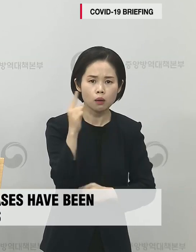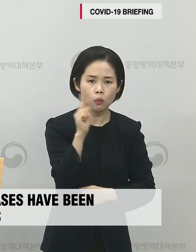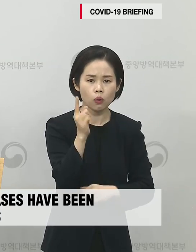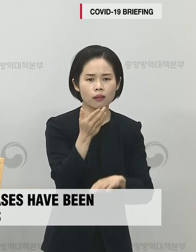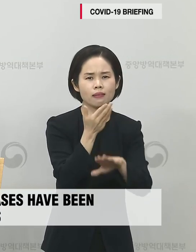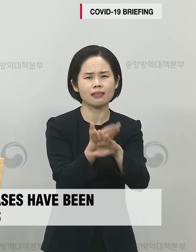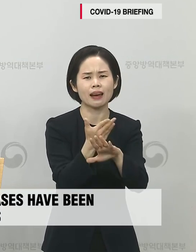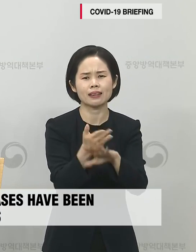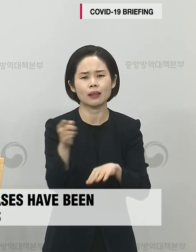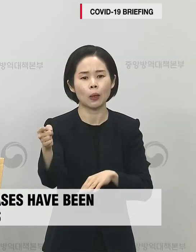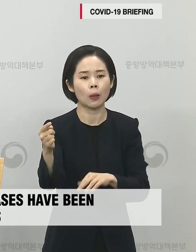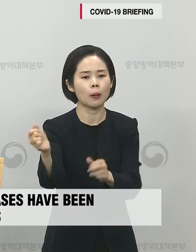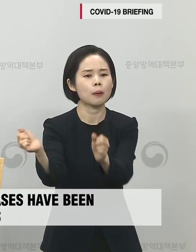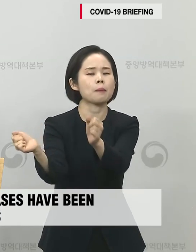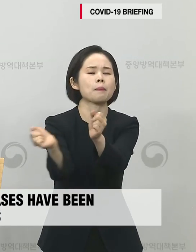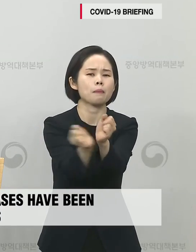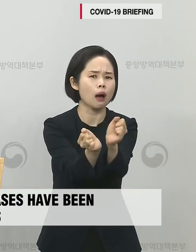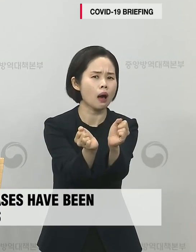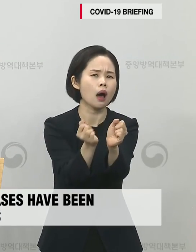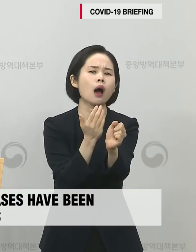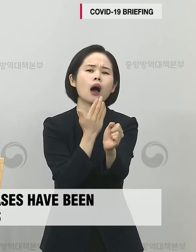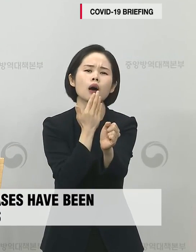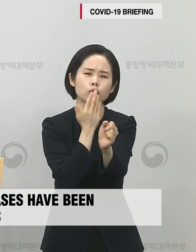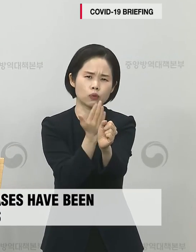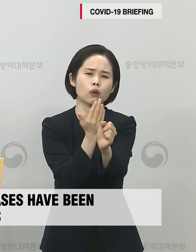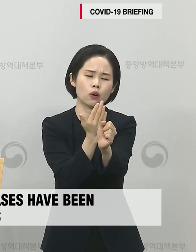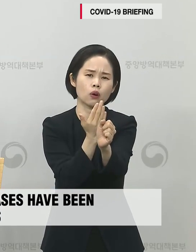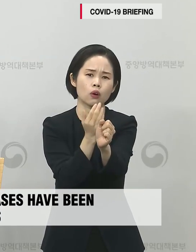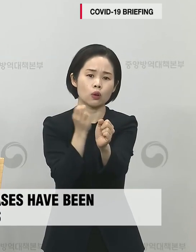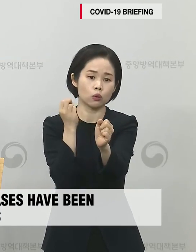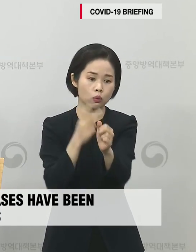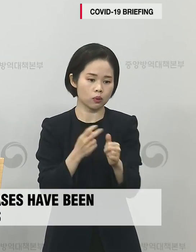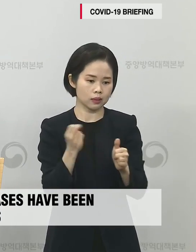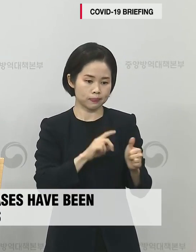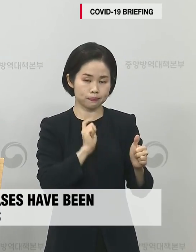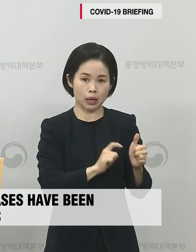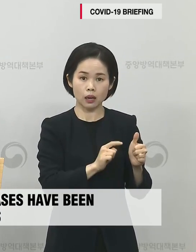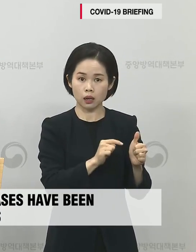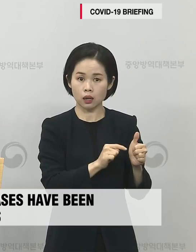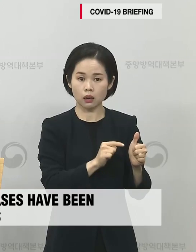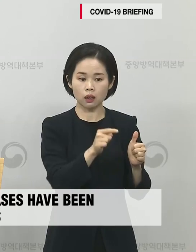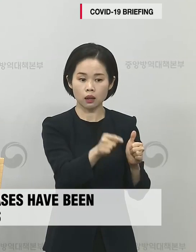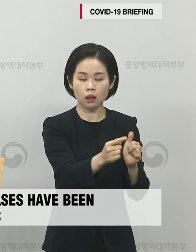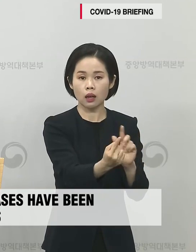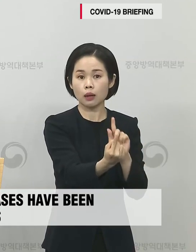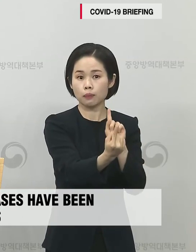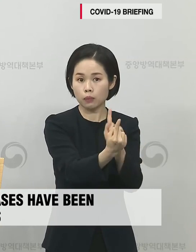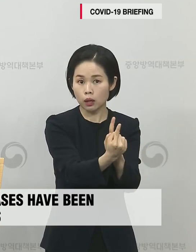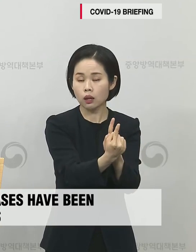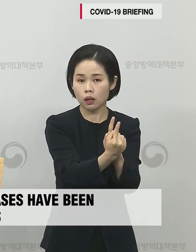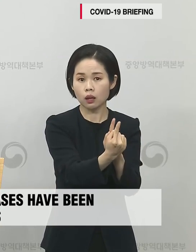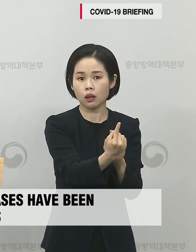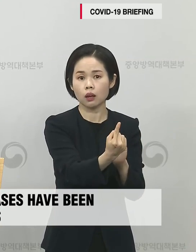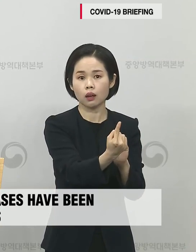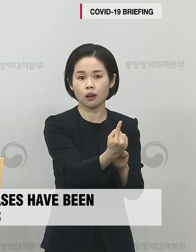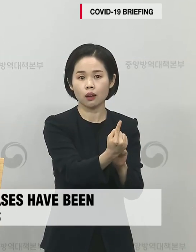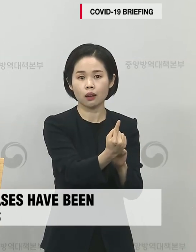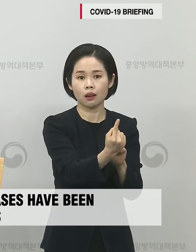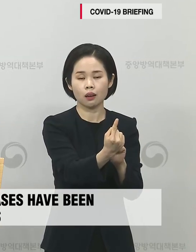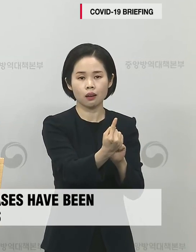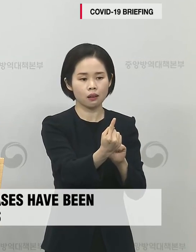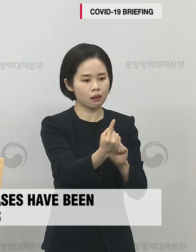have continued analysis and assessment of this, and we have to see that